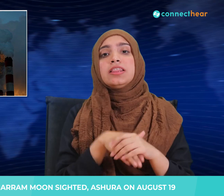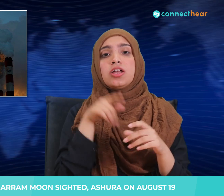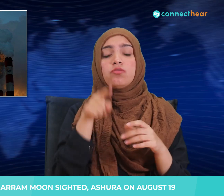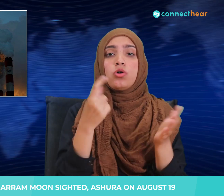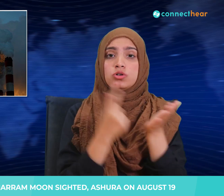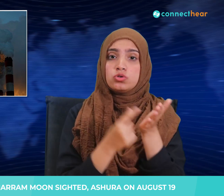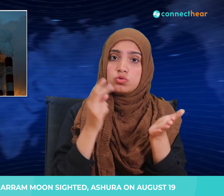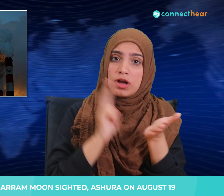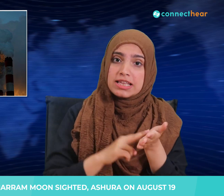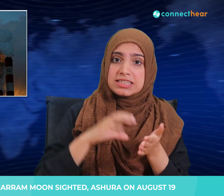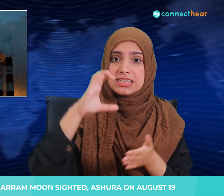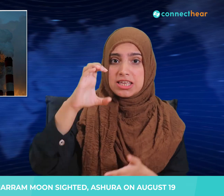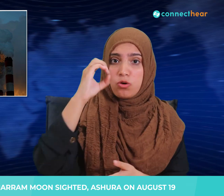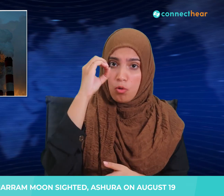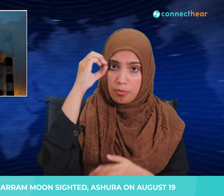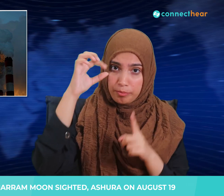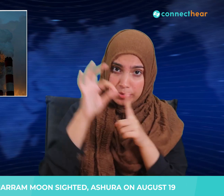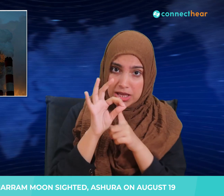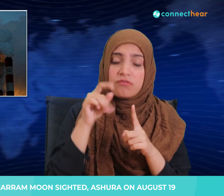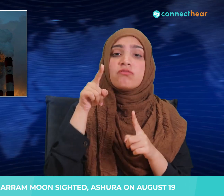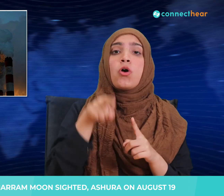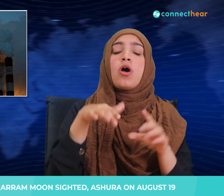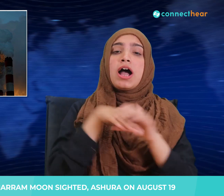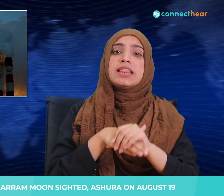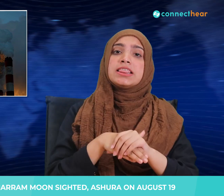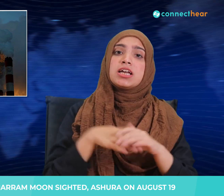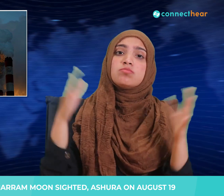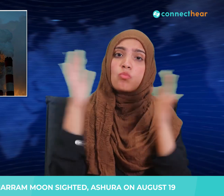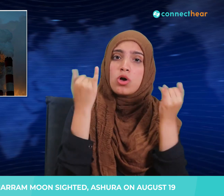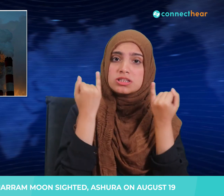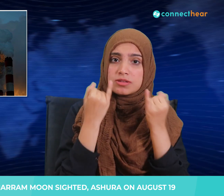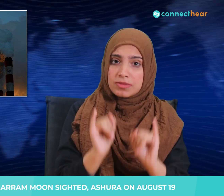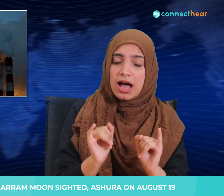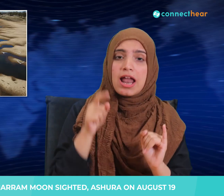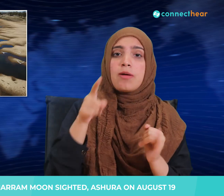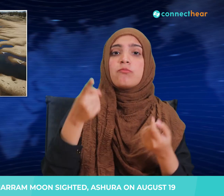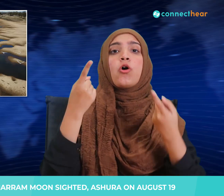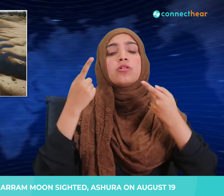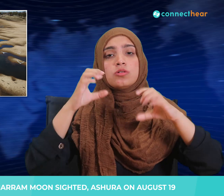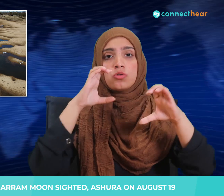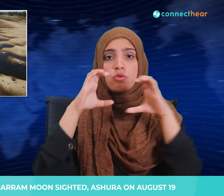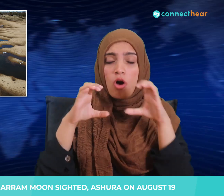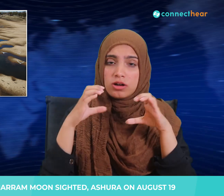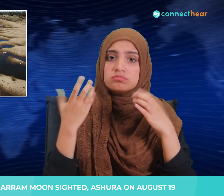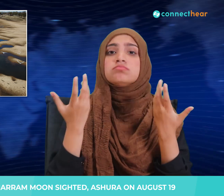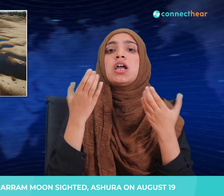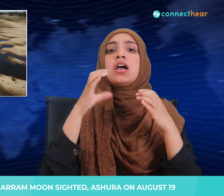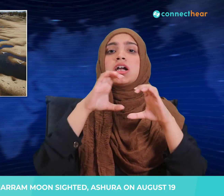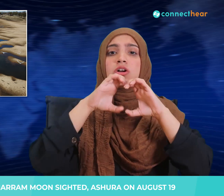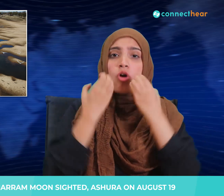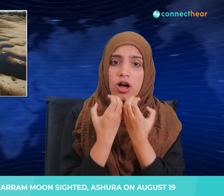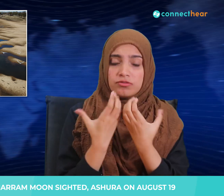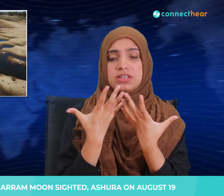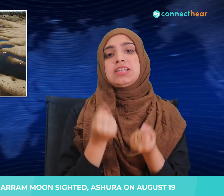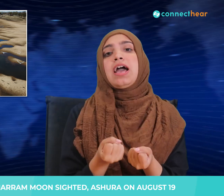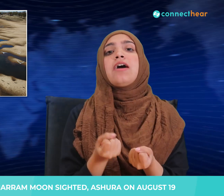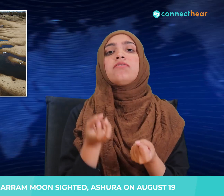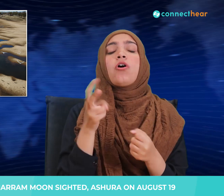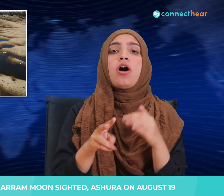the UN COP26 climate conference in Glasgow, Scotland, will try to wring much more